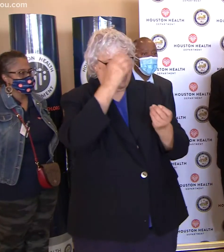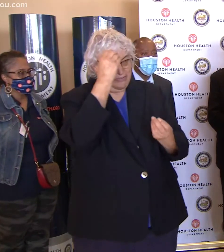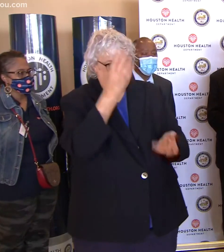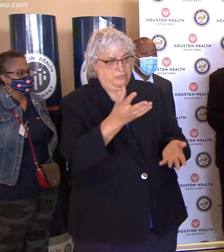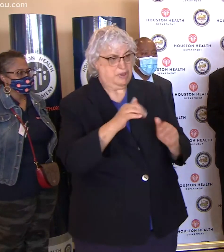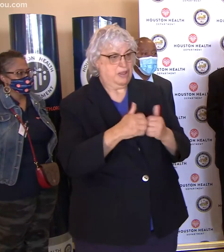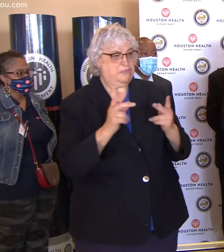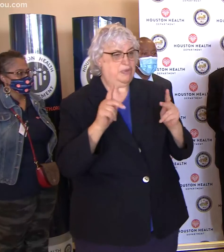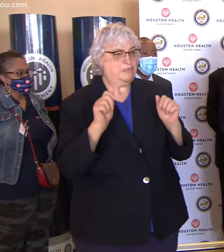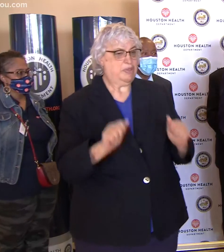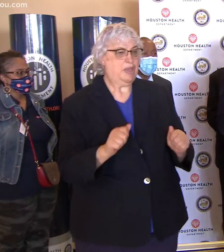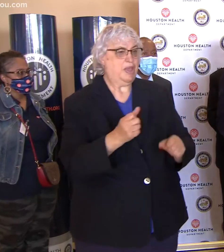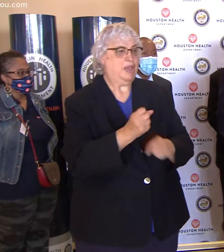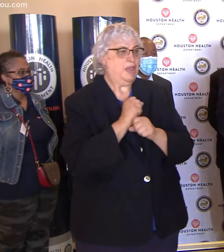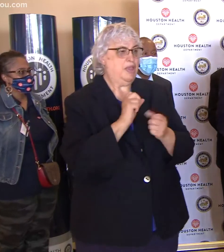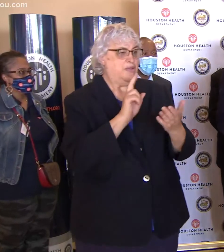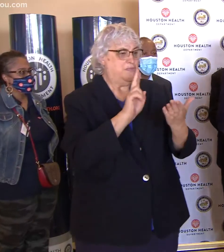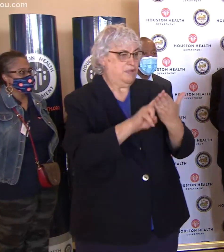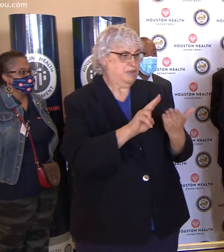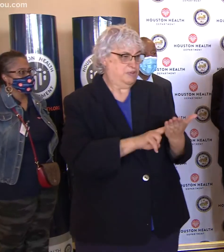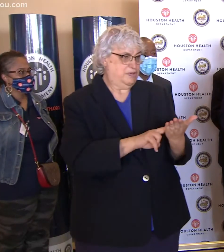how people can actually register.